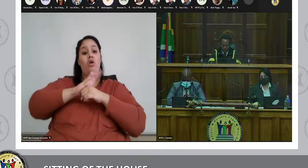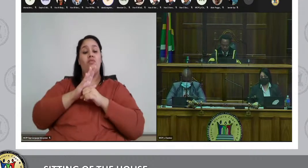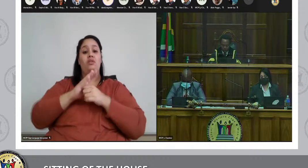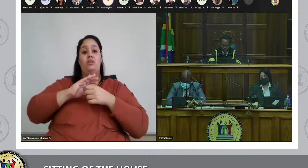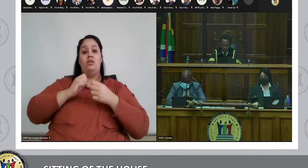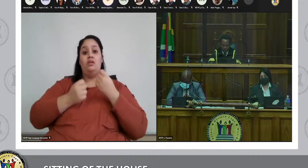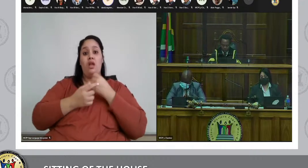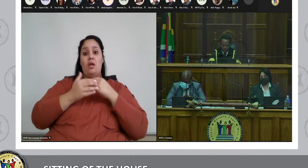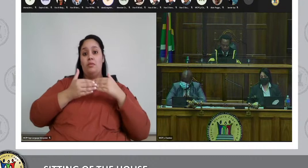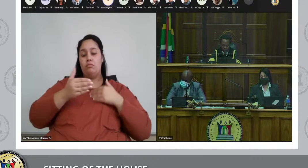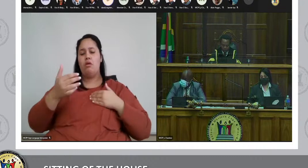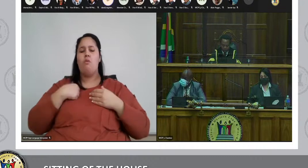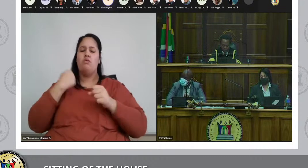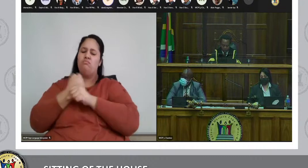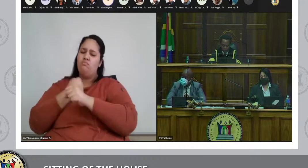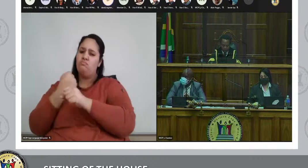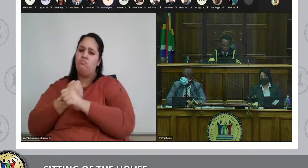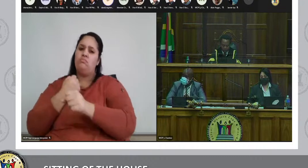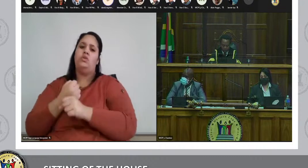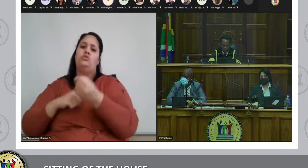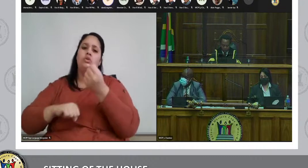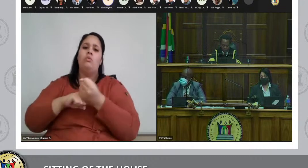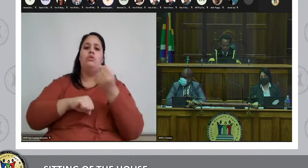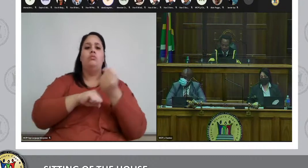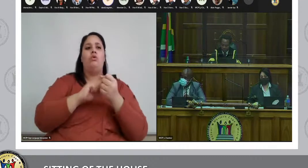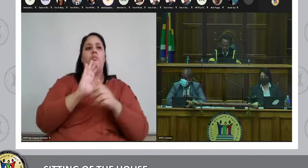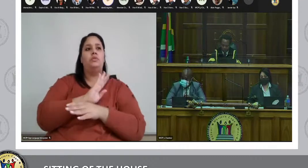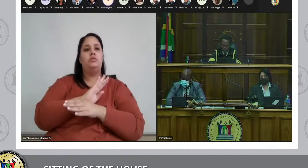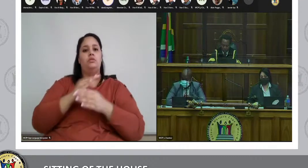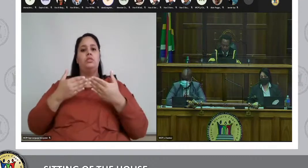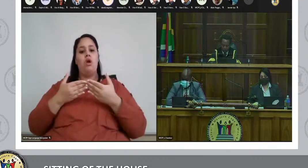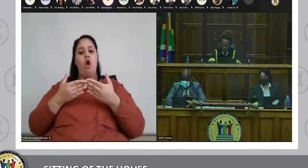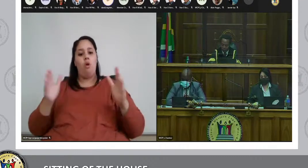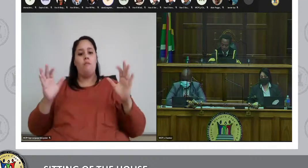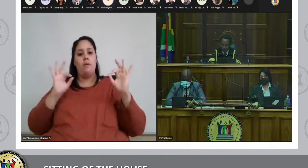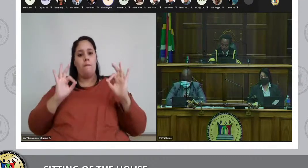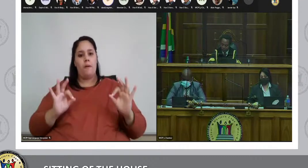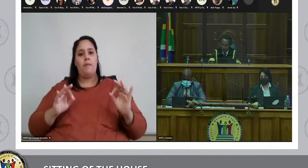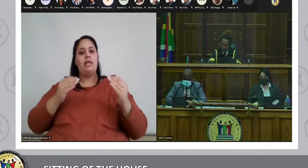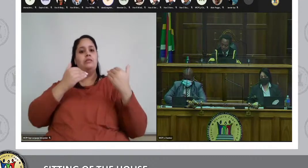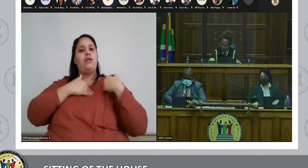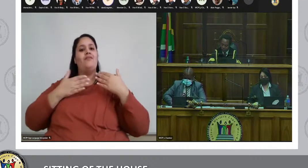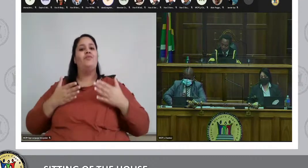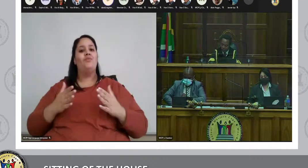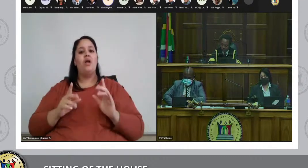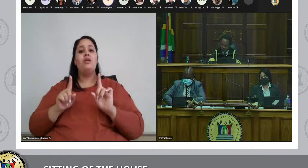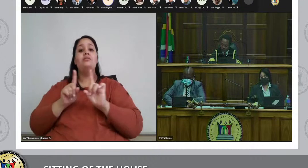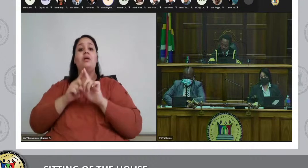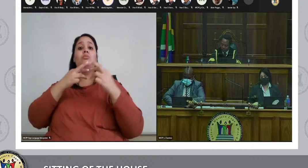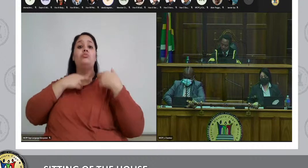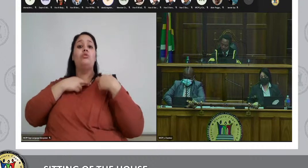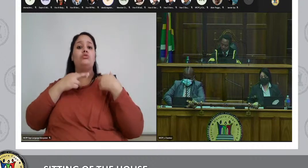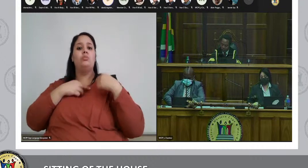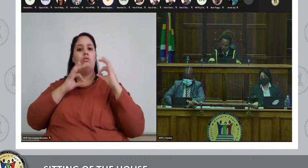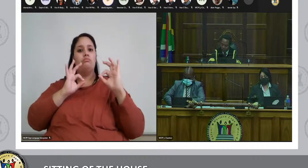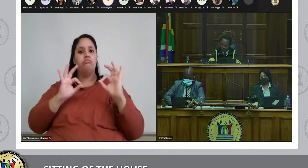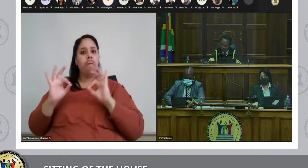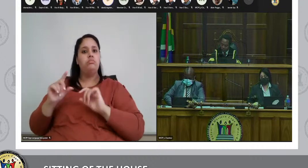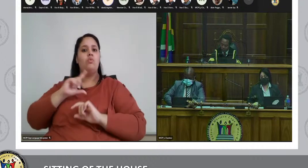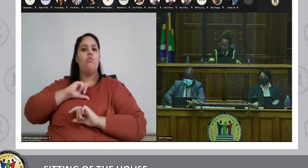to support businesses to open safely and, of course, responsibly so that we can save jobs and